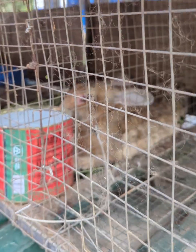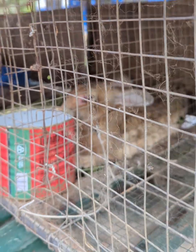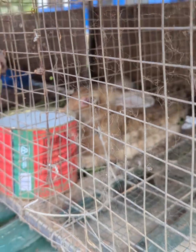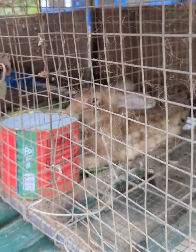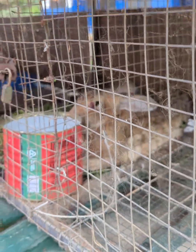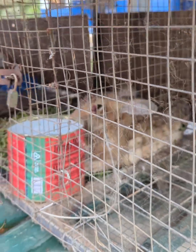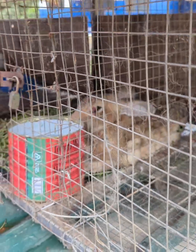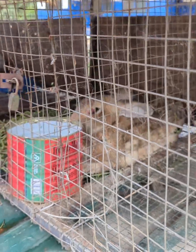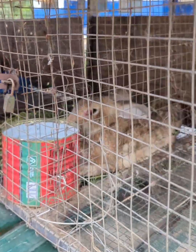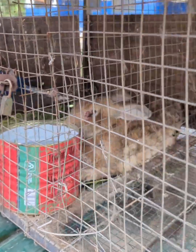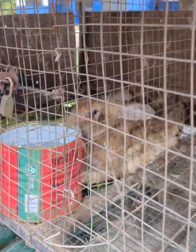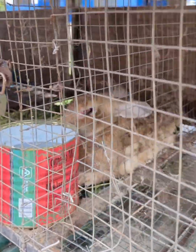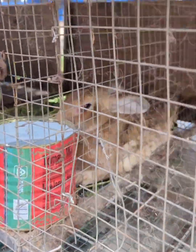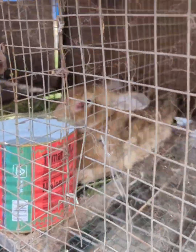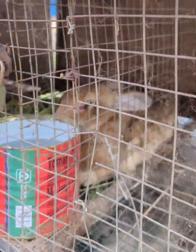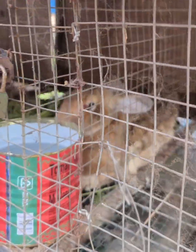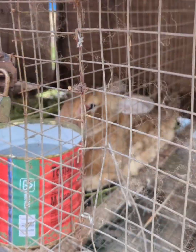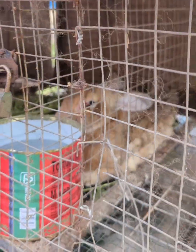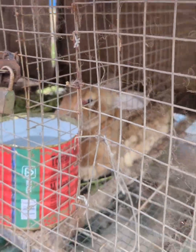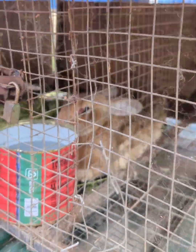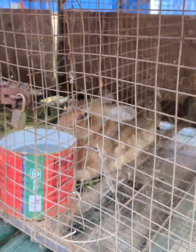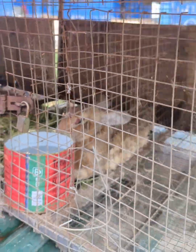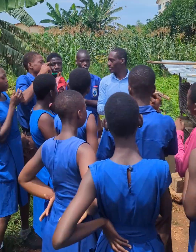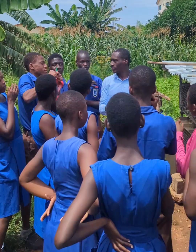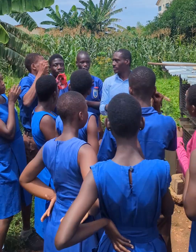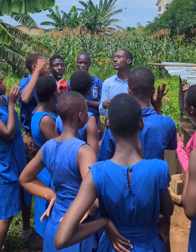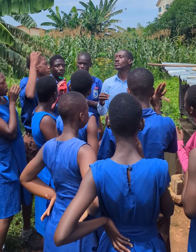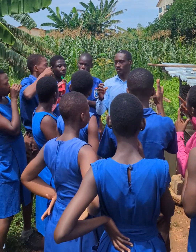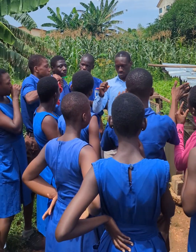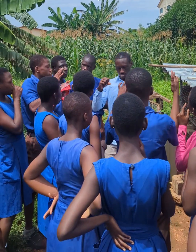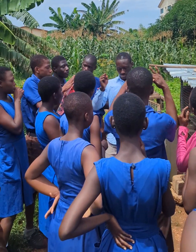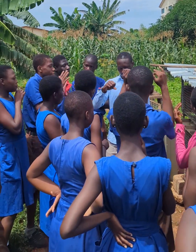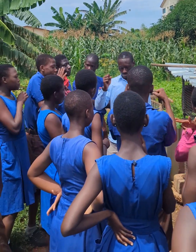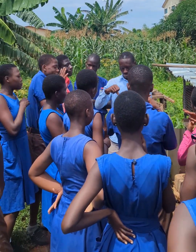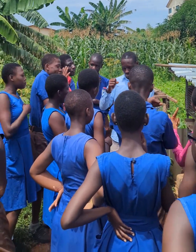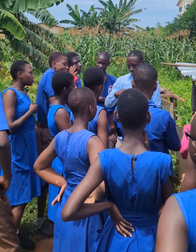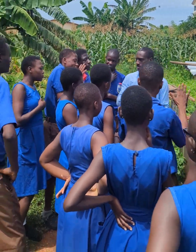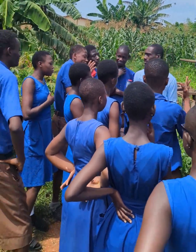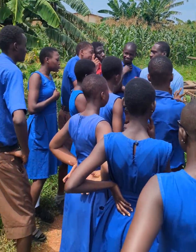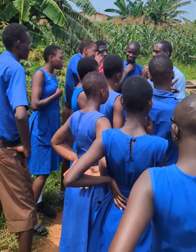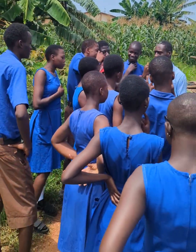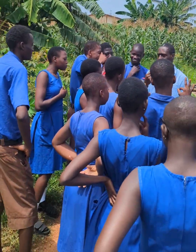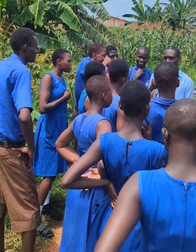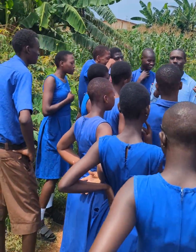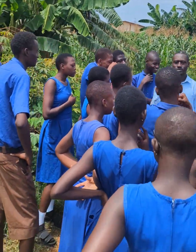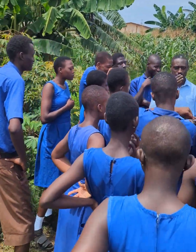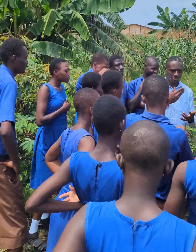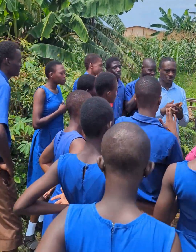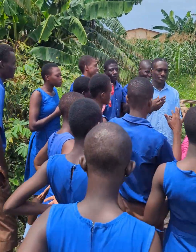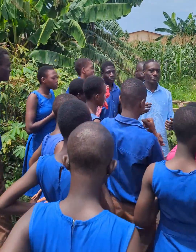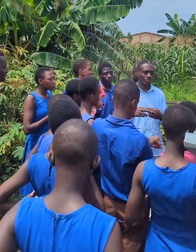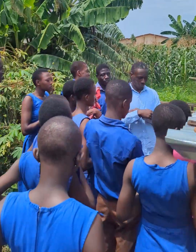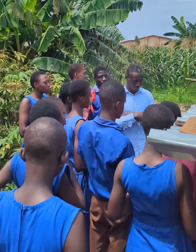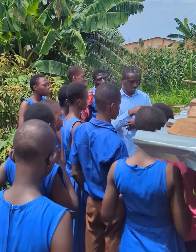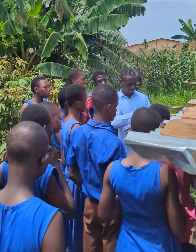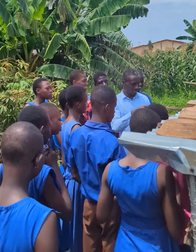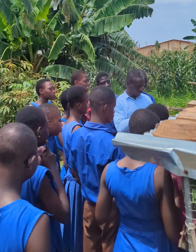a rabbit up close, and you can imagine the smiles on their faces and excitement. This really shows that deaf